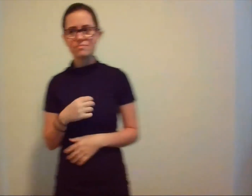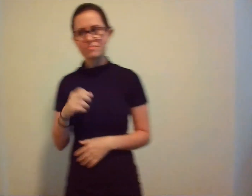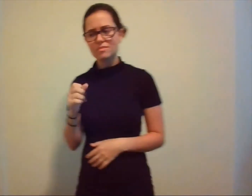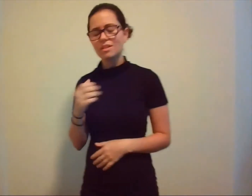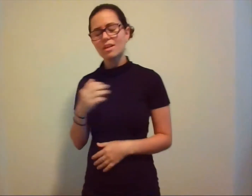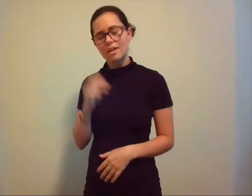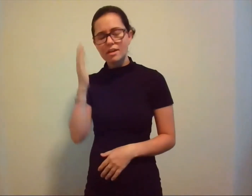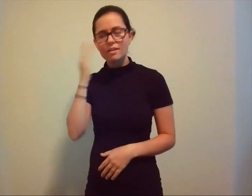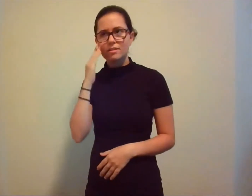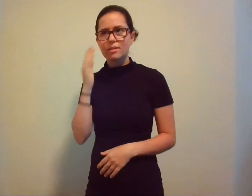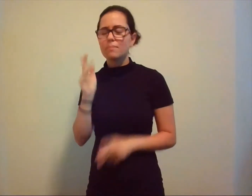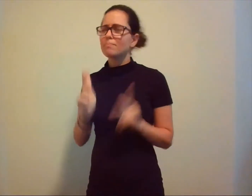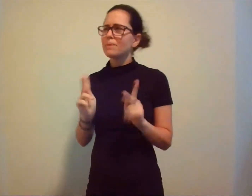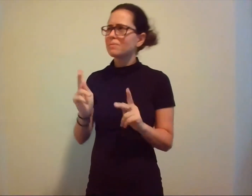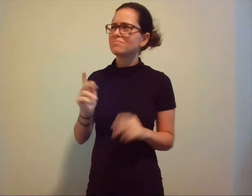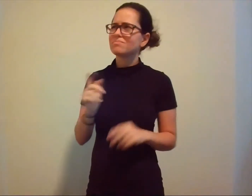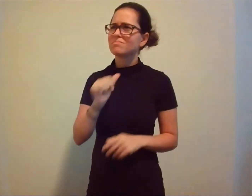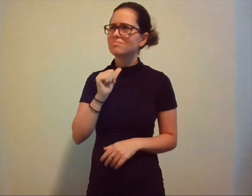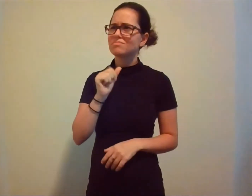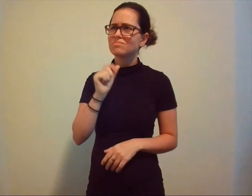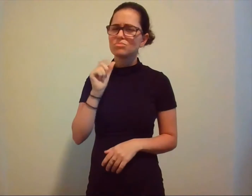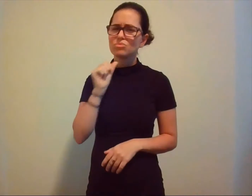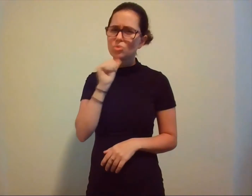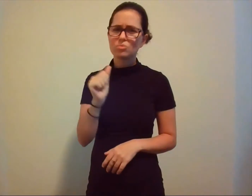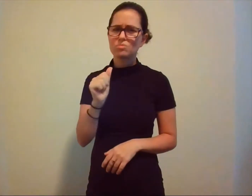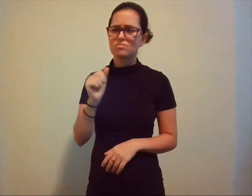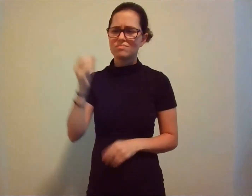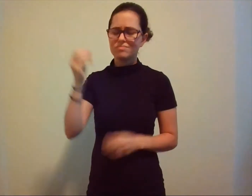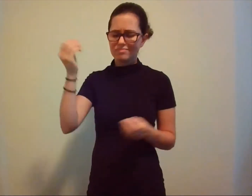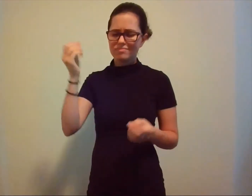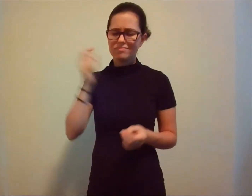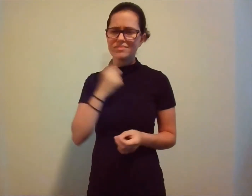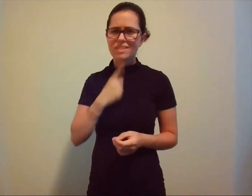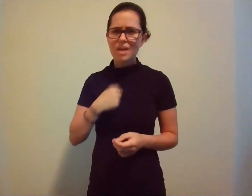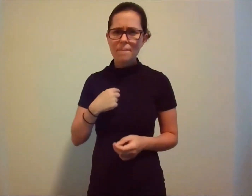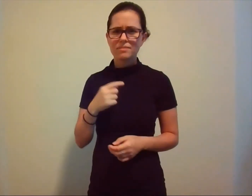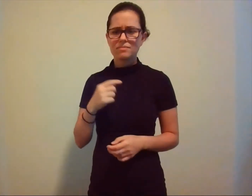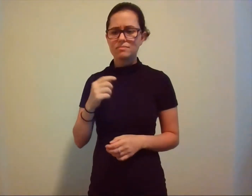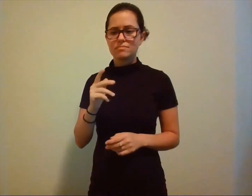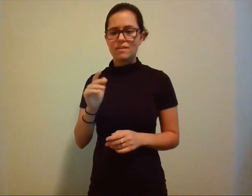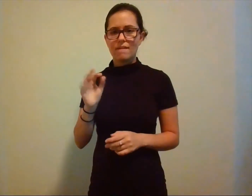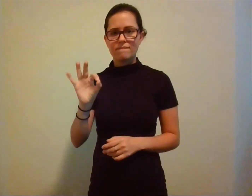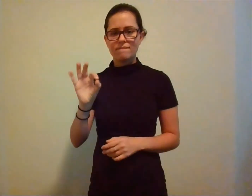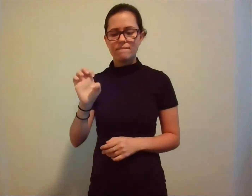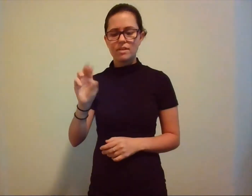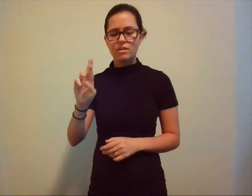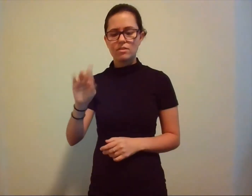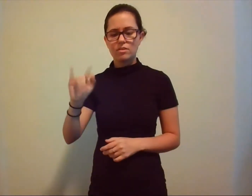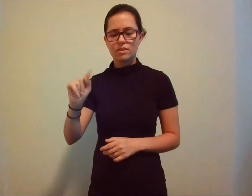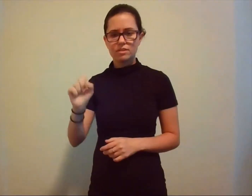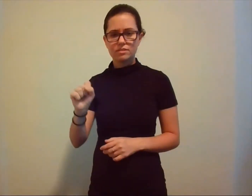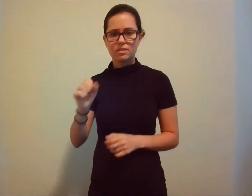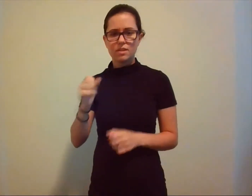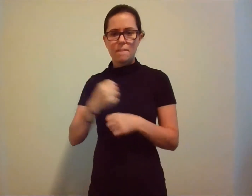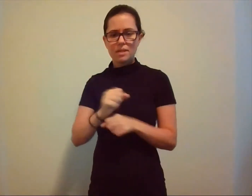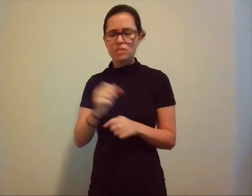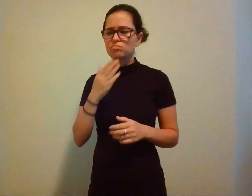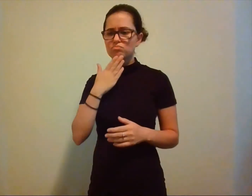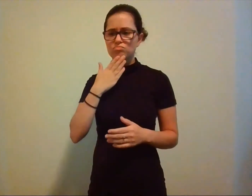have. Anyway, so she also being able to go. We discovered recently that the idea of going, and this comes into play